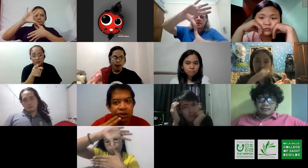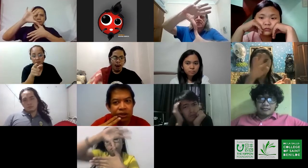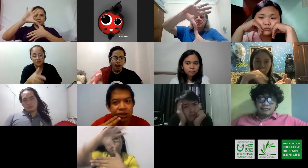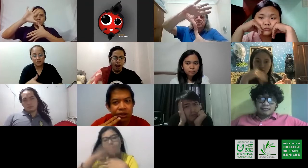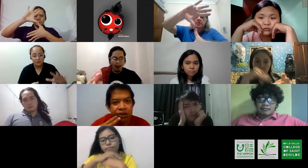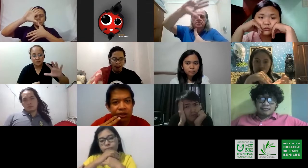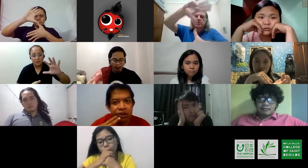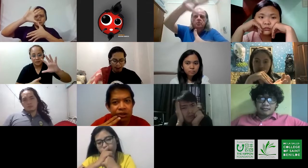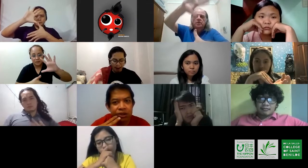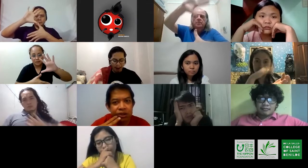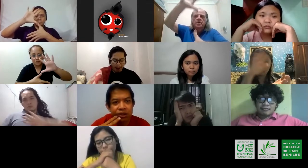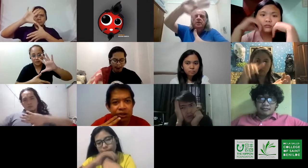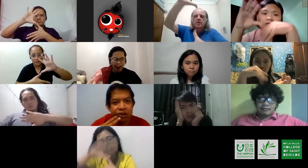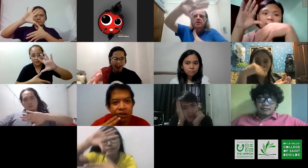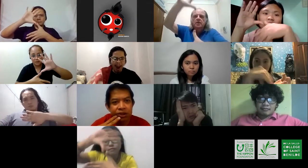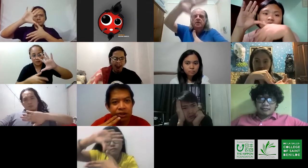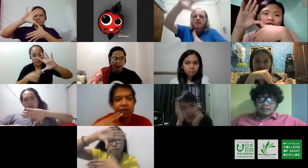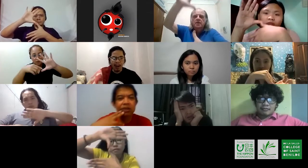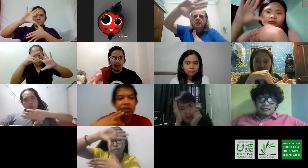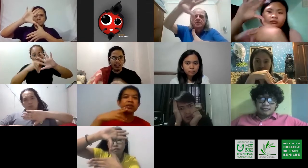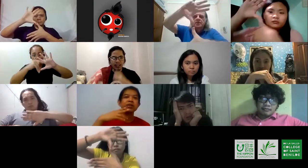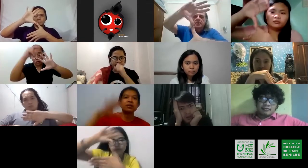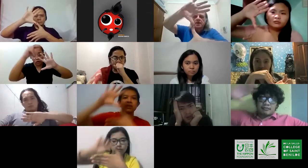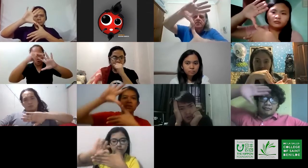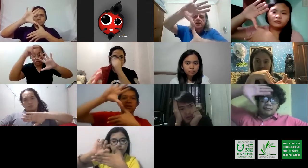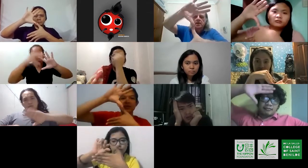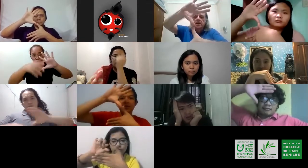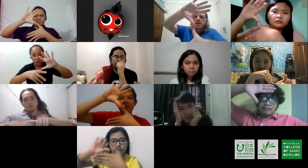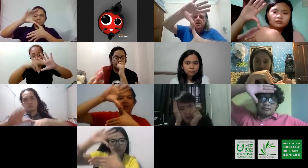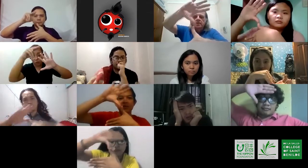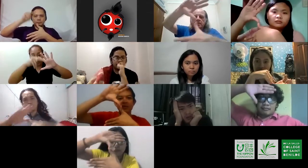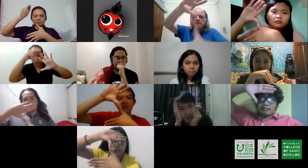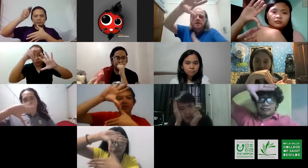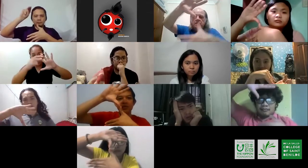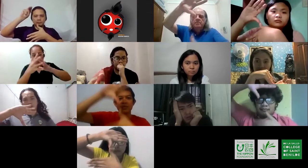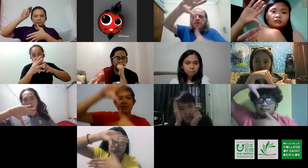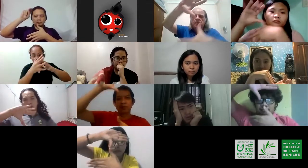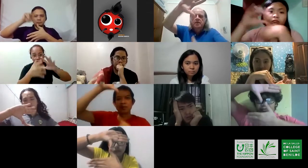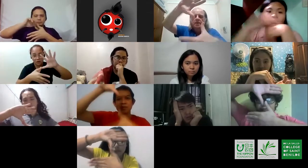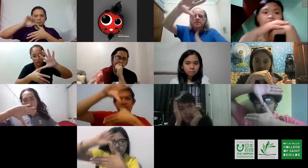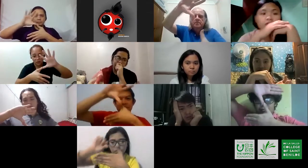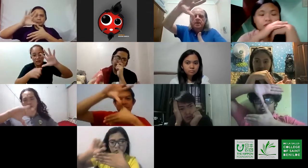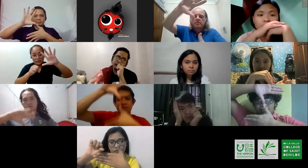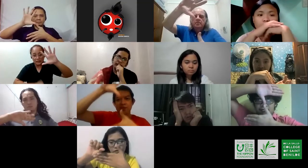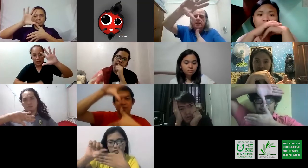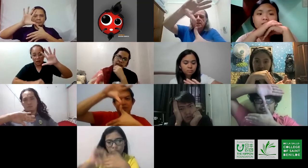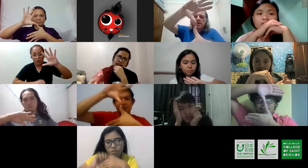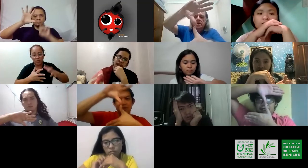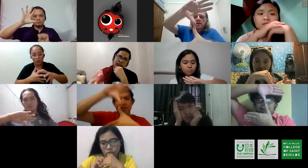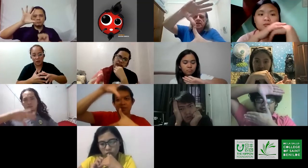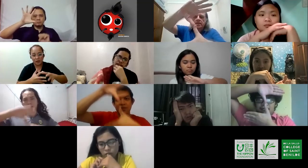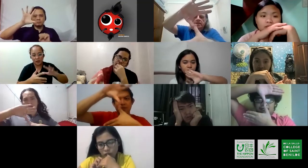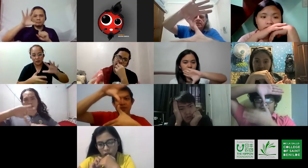so this is North America up at the top, and then South America at the bottom, and then